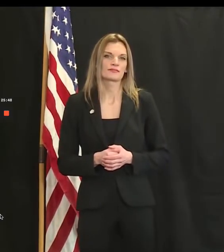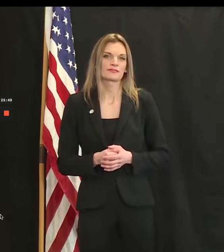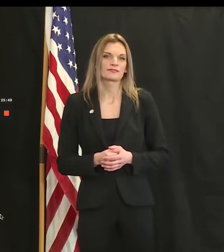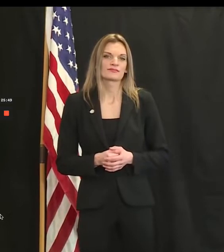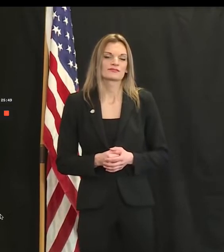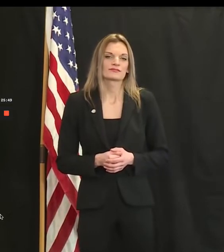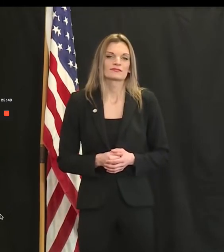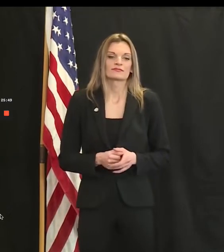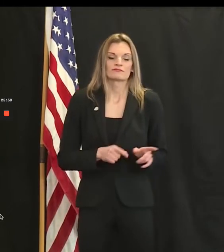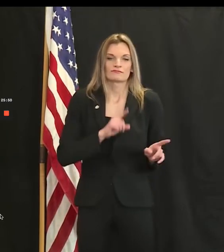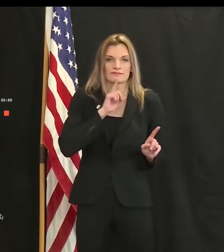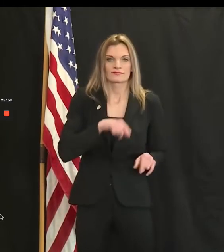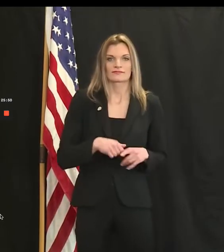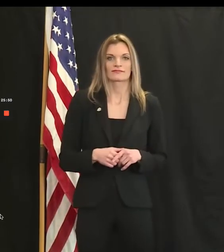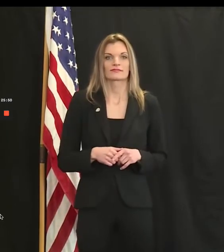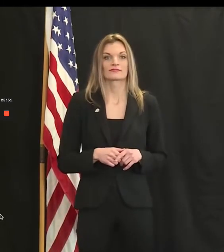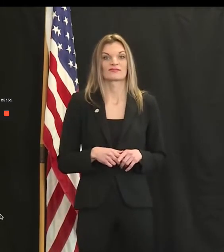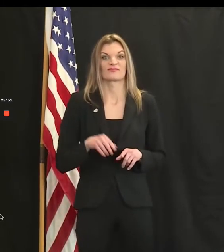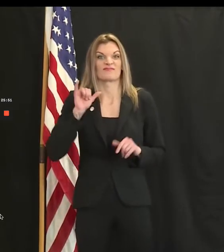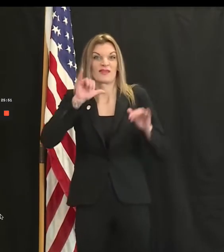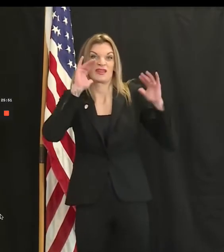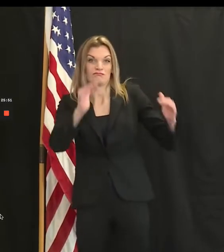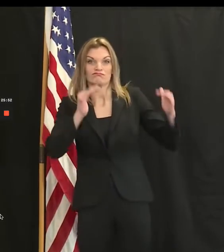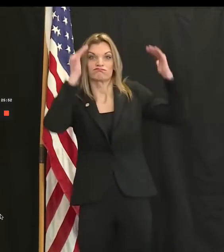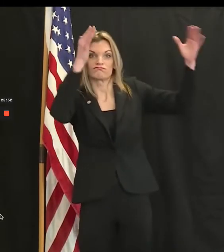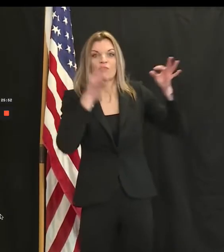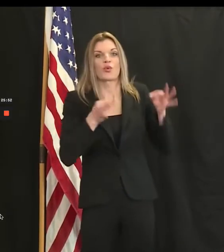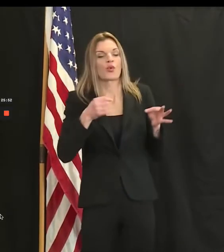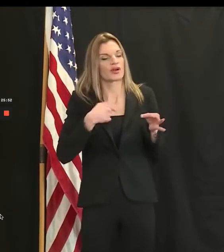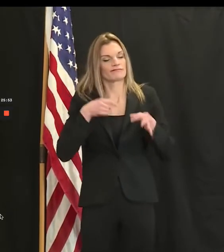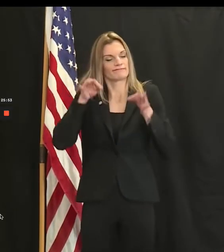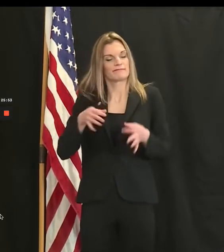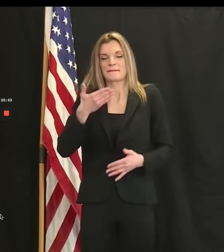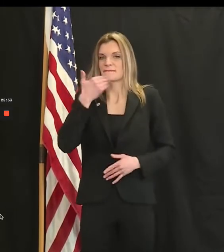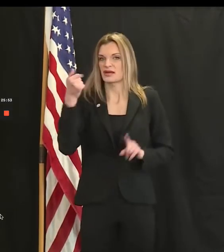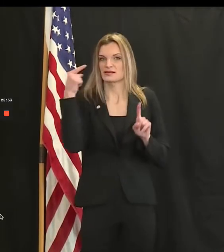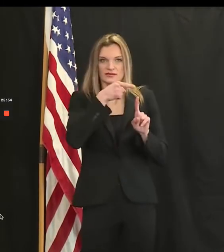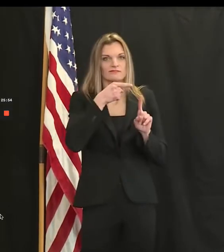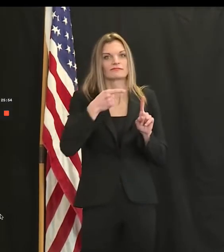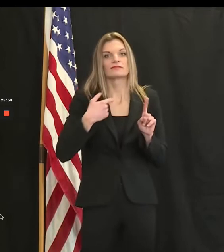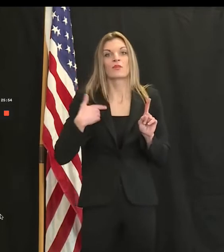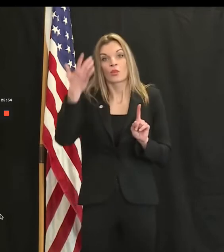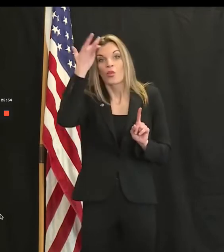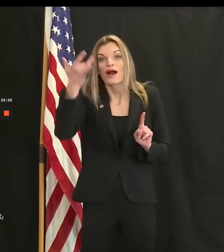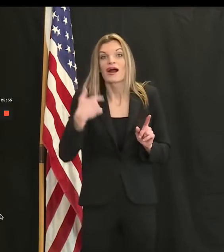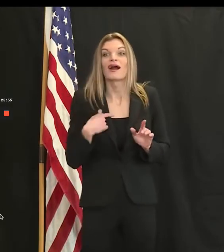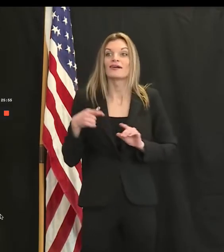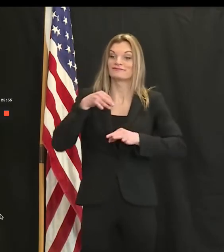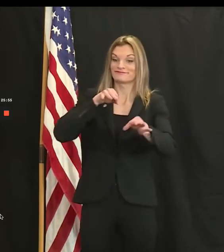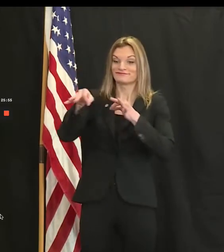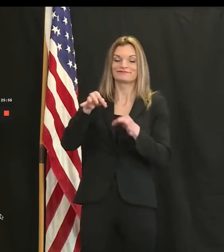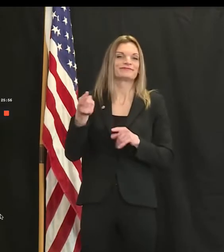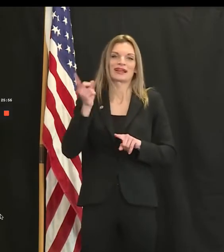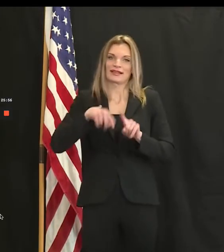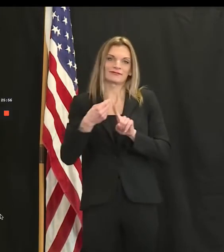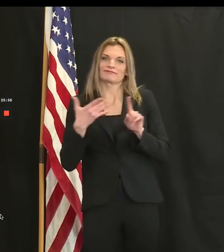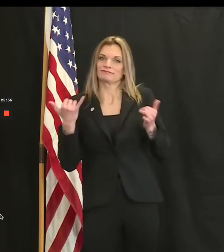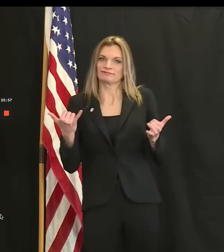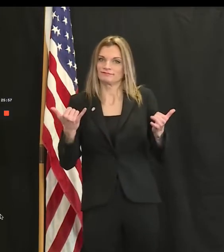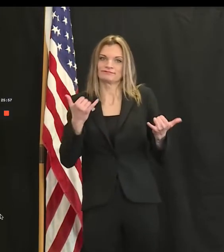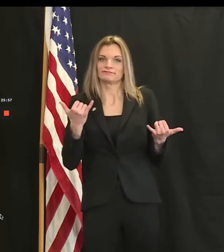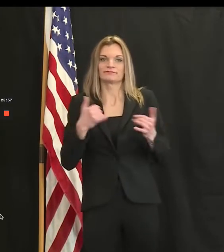We felt that a grand jury was the most expeditious and efficient way to proceed for many reasons that we won't go into today. It'll become clear as